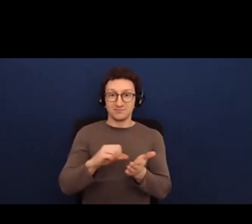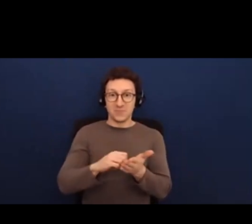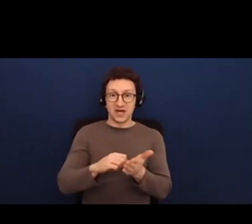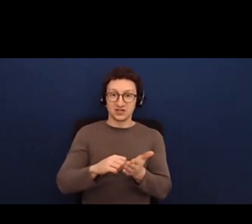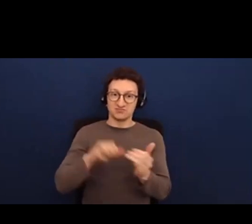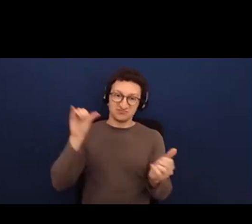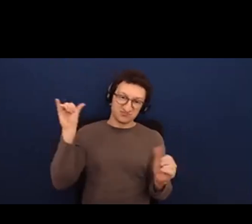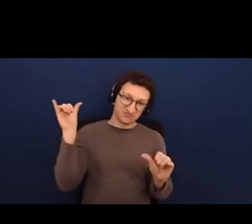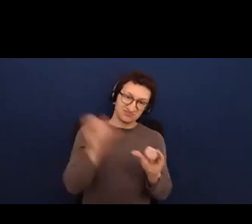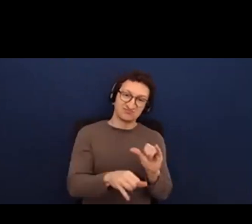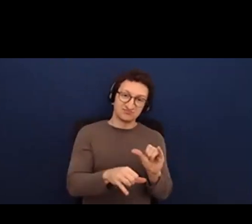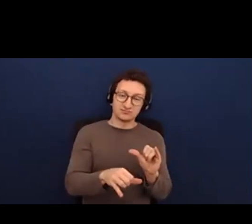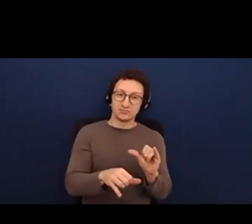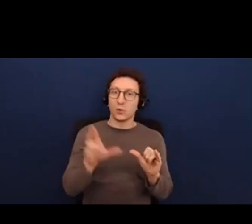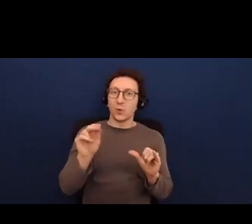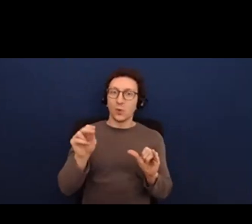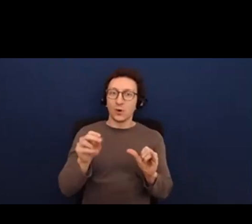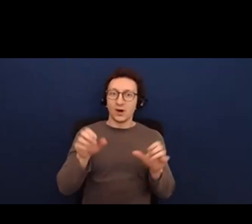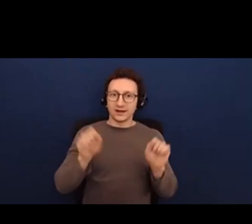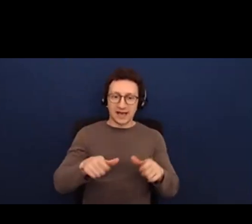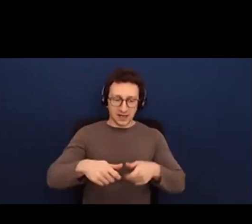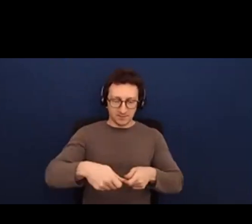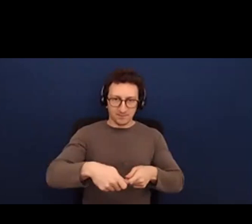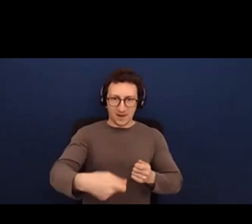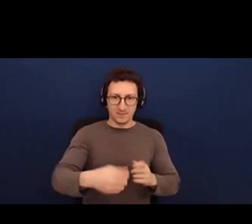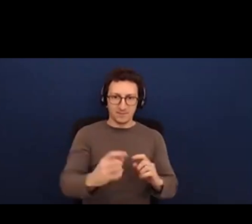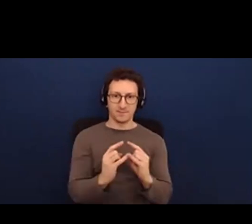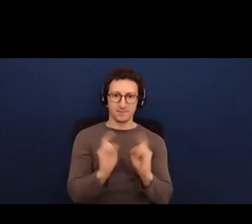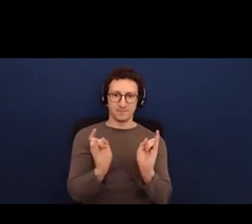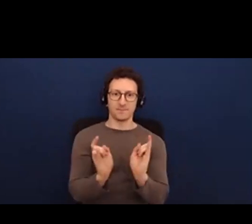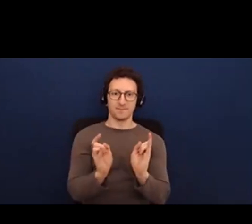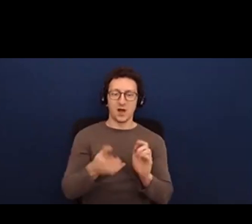I was examining the papers of Ira Eisenstein, and I came across